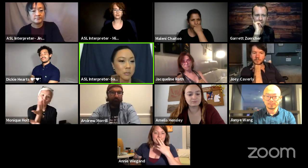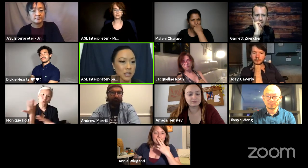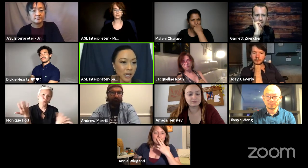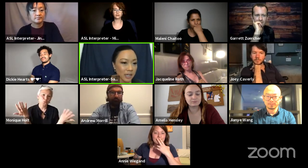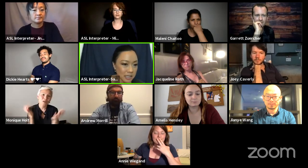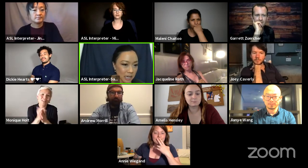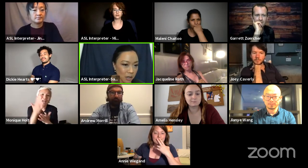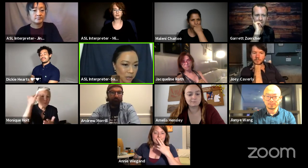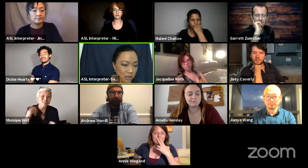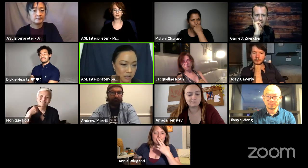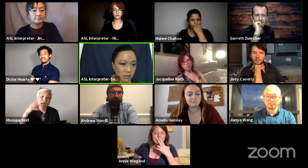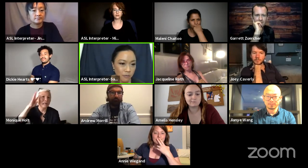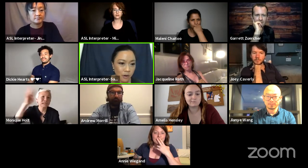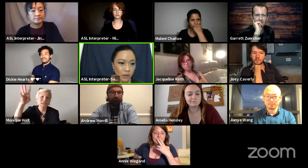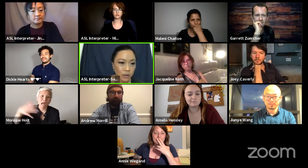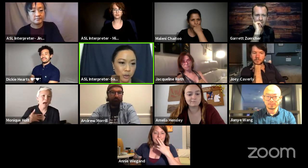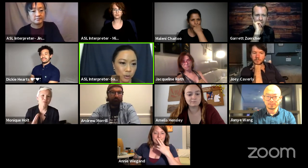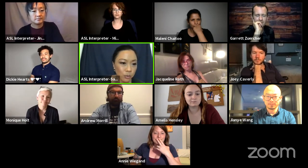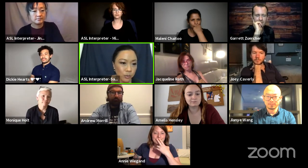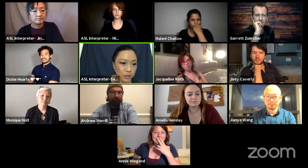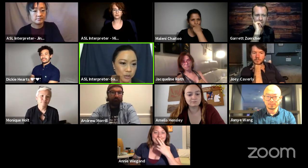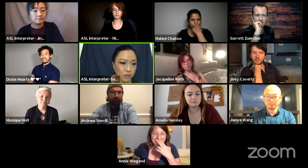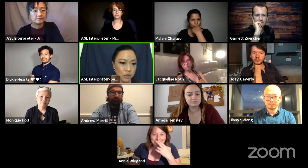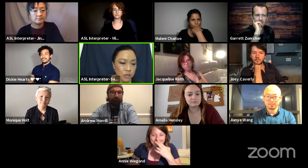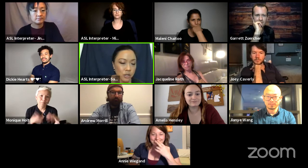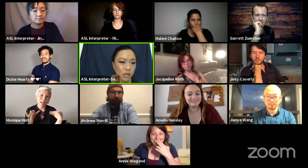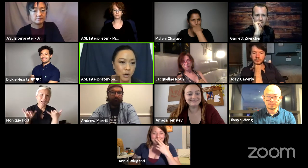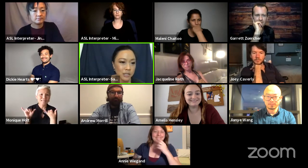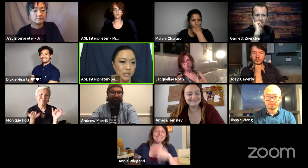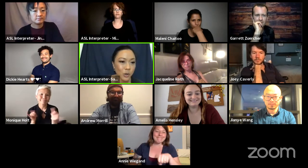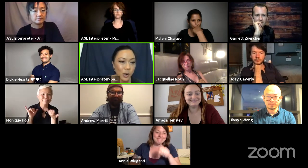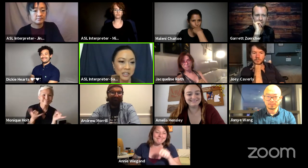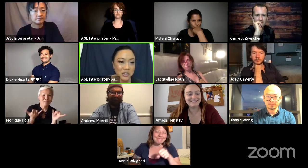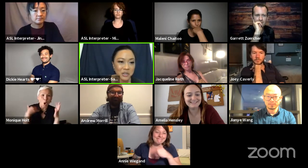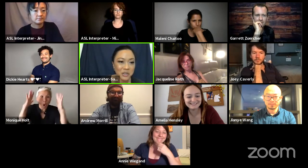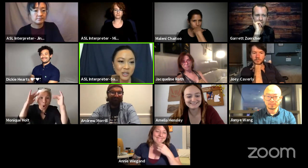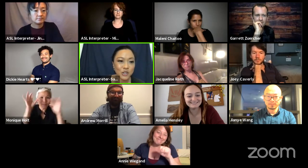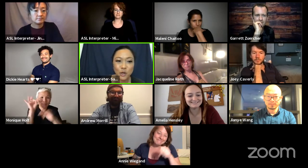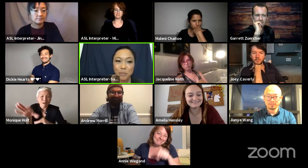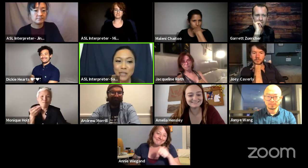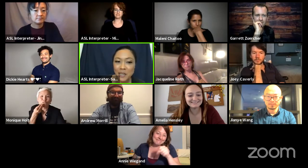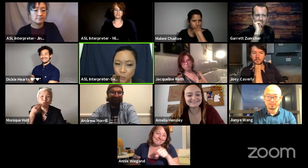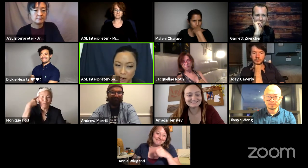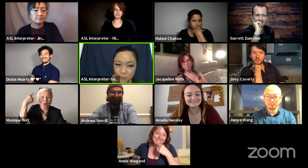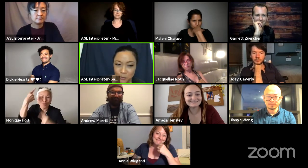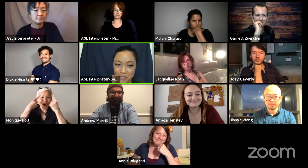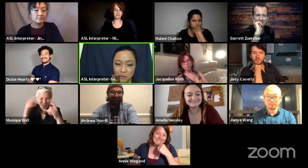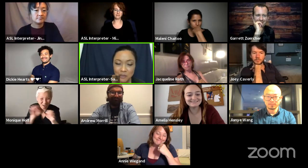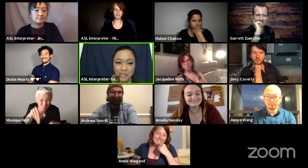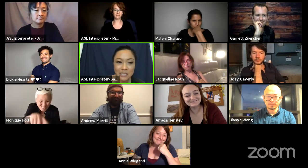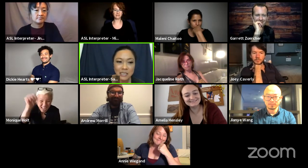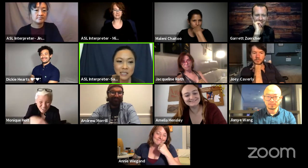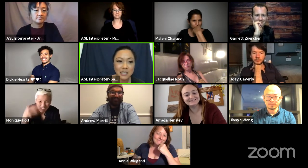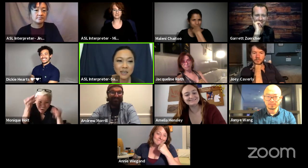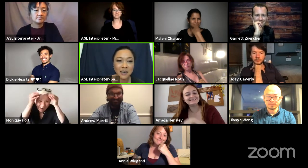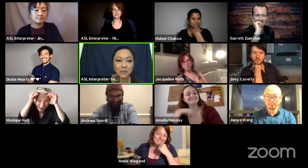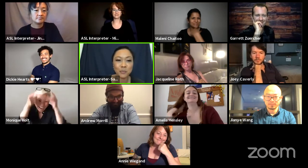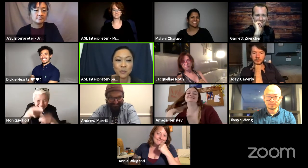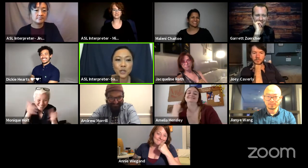to ASL. This is a very new research process. So I just started playing around with some of the ideas and kind of put in